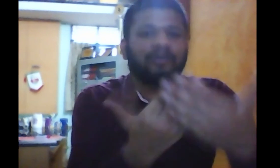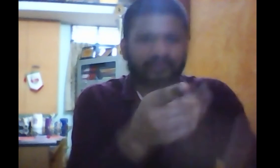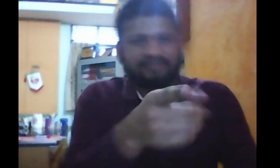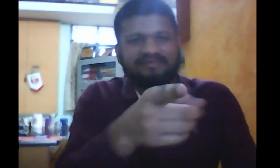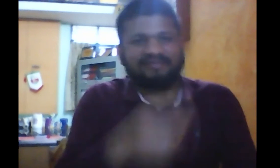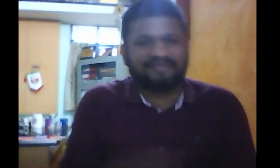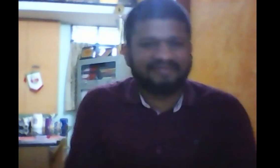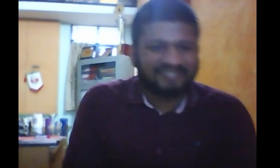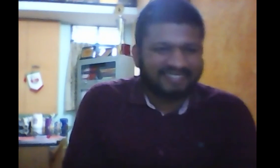So I say thank you to you.